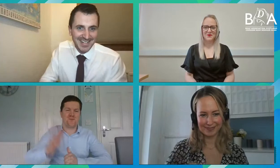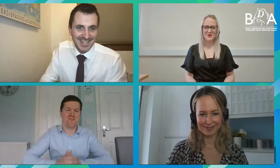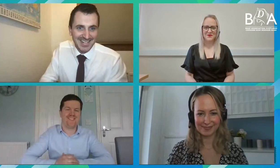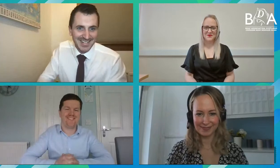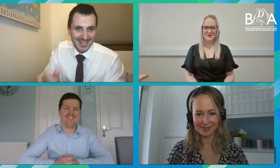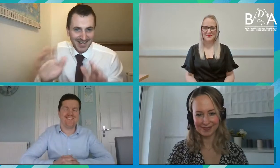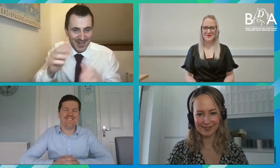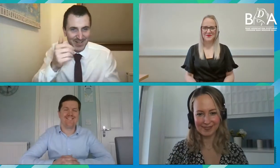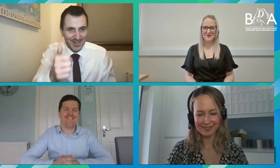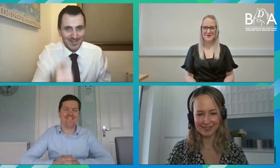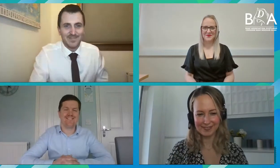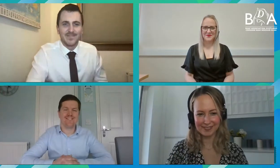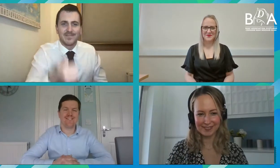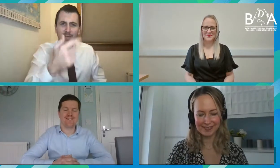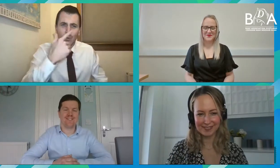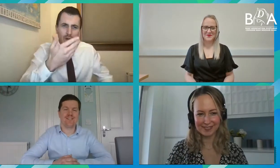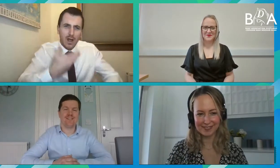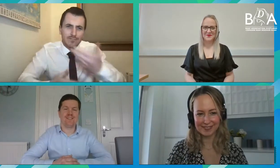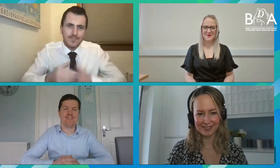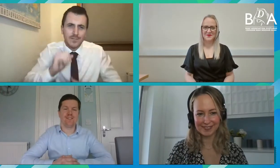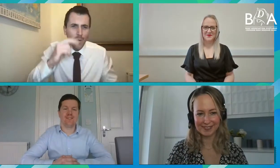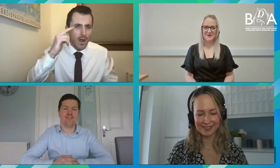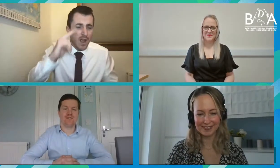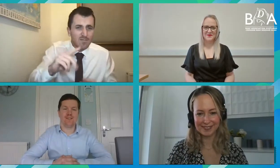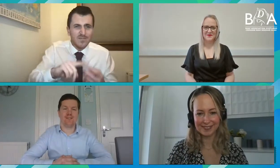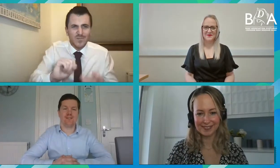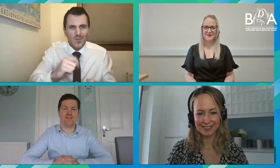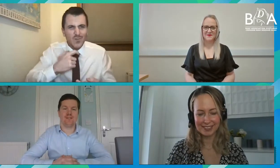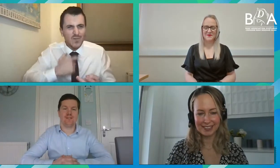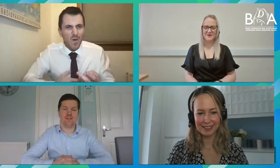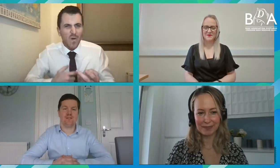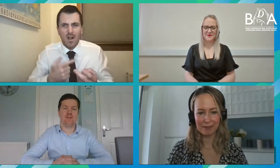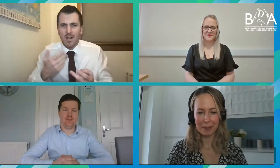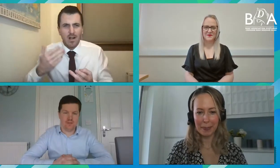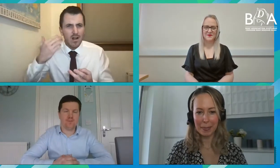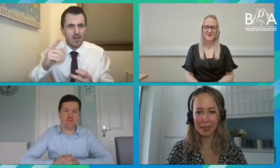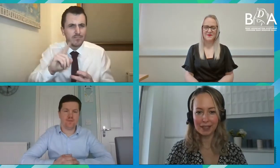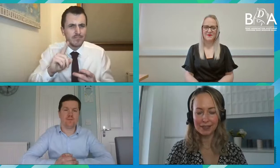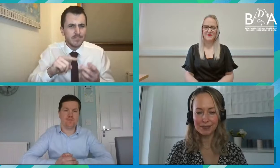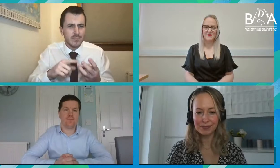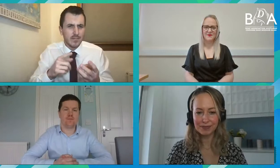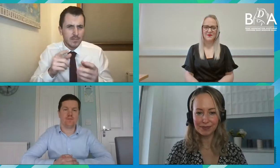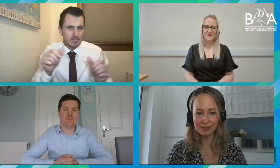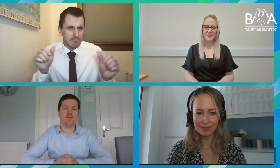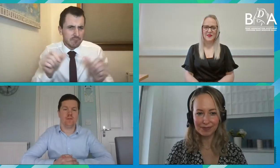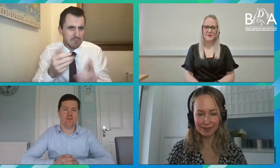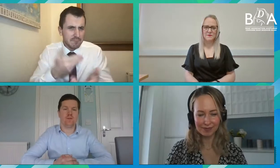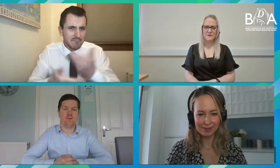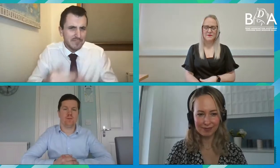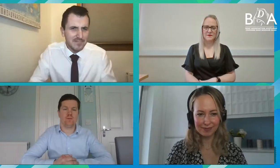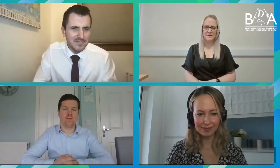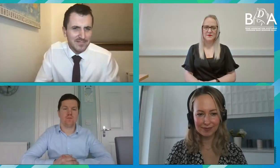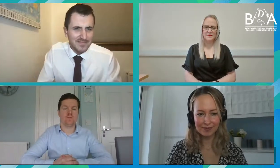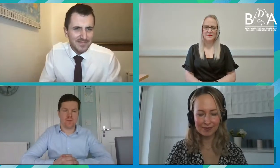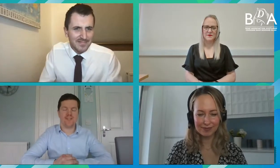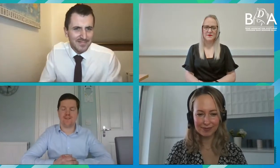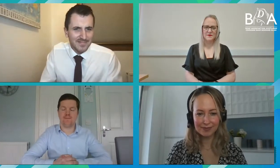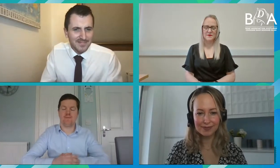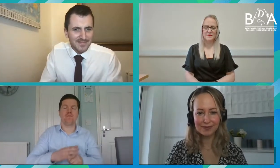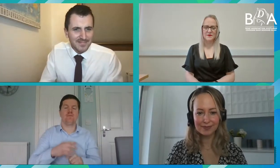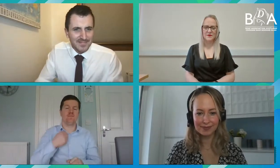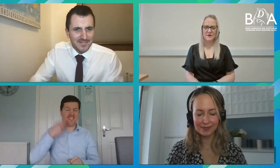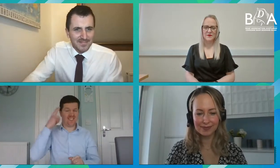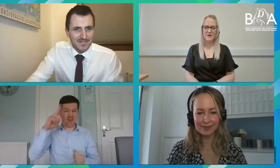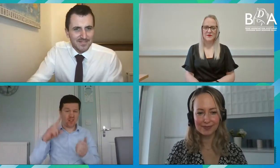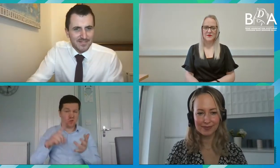Hello, Oliver. Hi guys. Oliver, would you like to tell us your name, your full name, your job